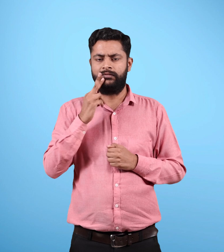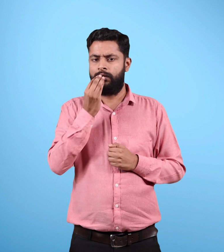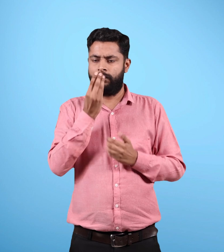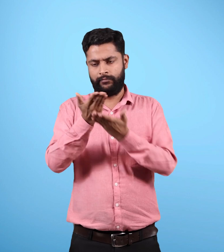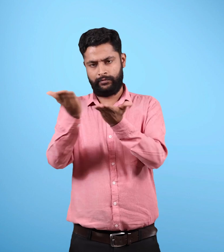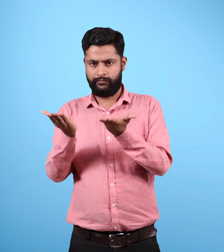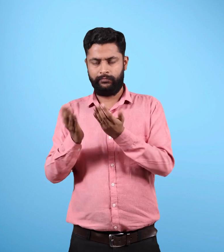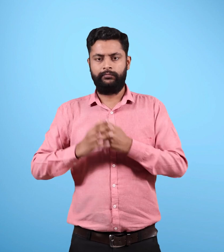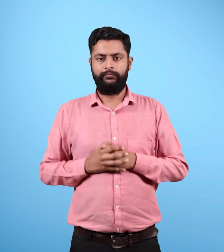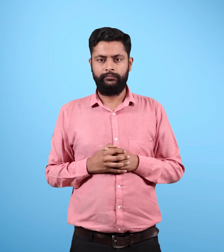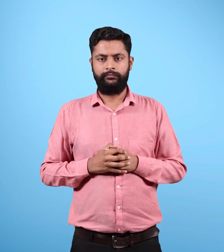Are vegetables.